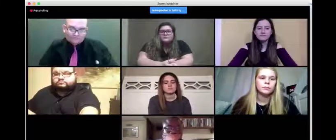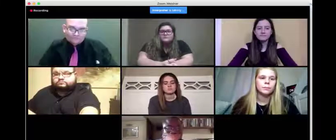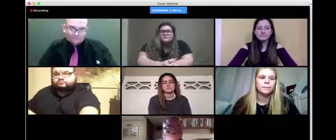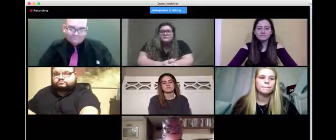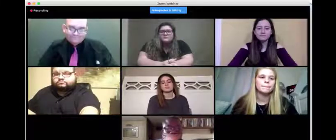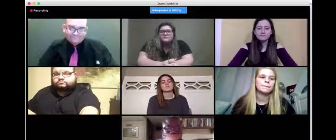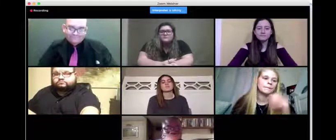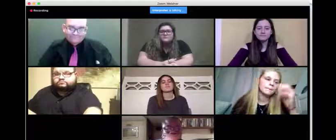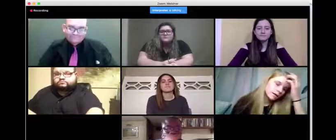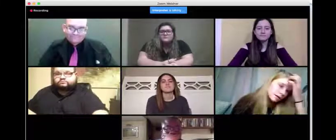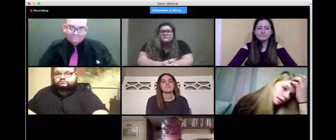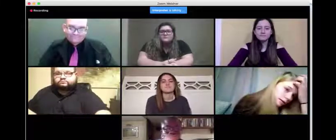Okay.